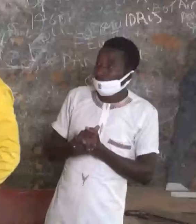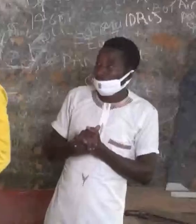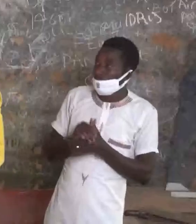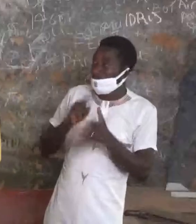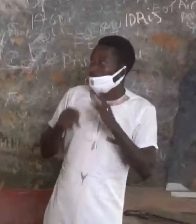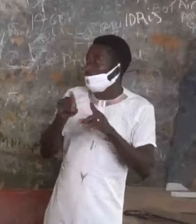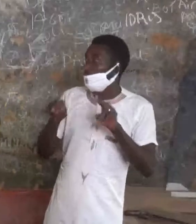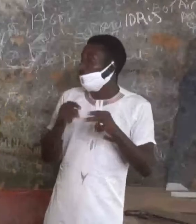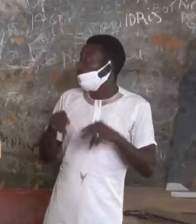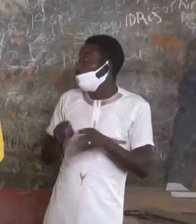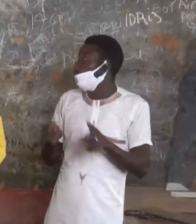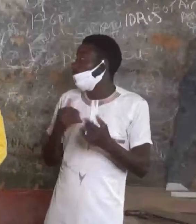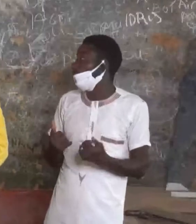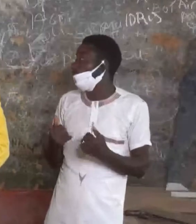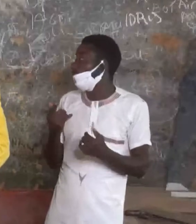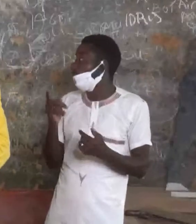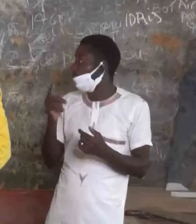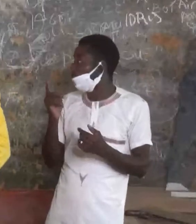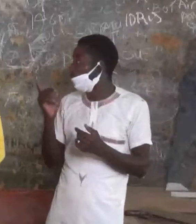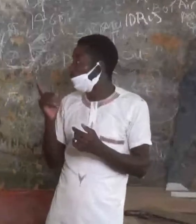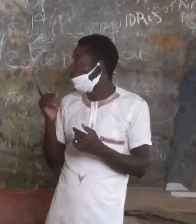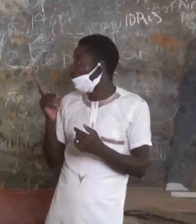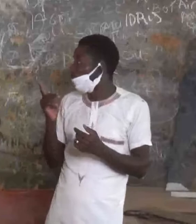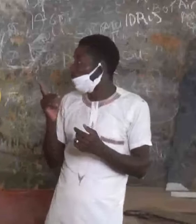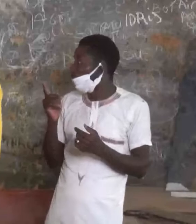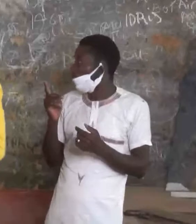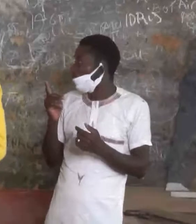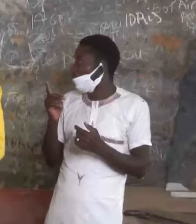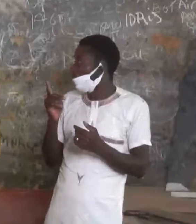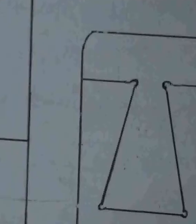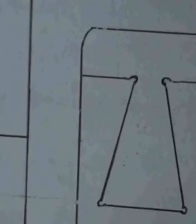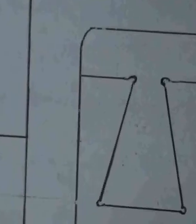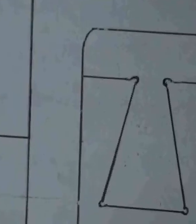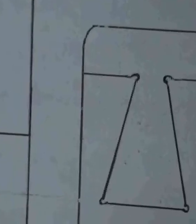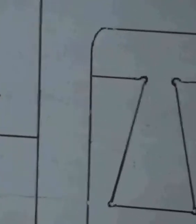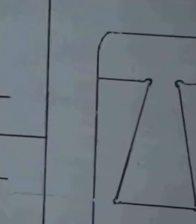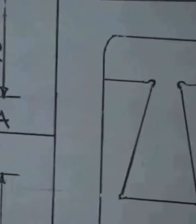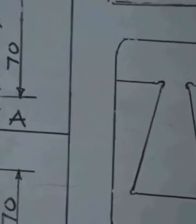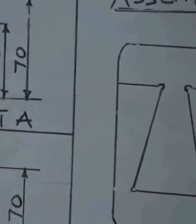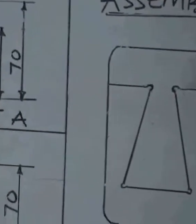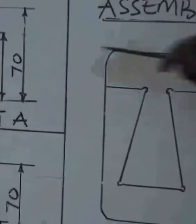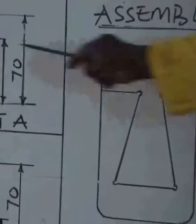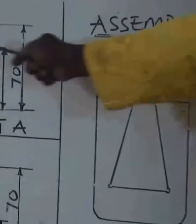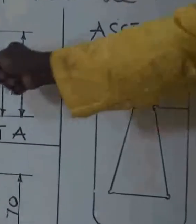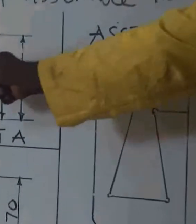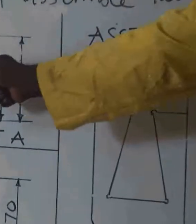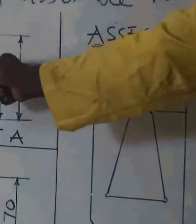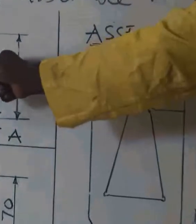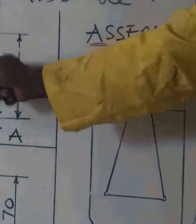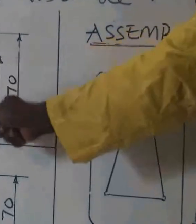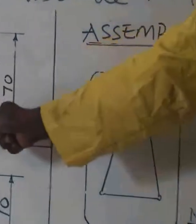what you need to do now is to project the mark line that you have on the